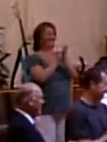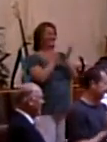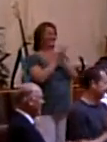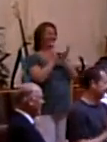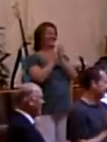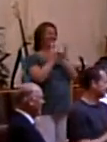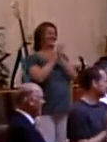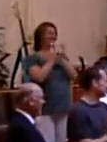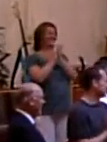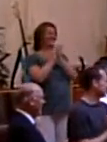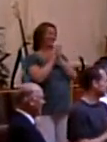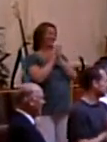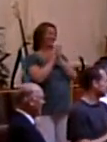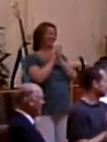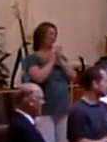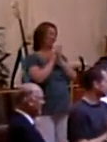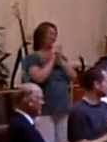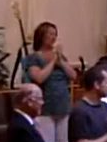Yeah. Stay here. Stay here.